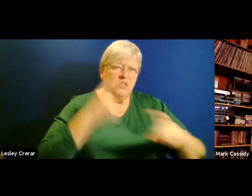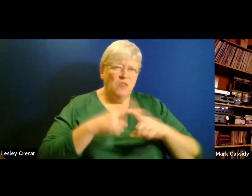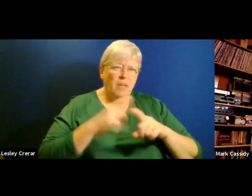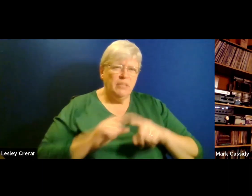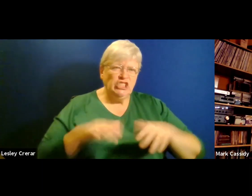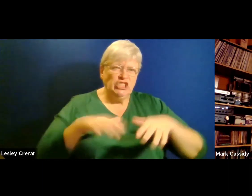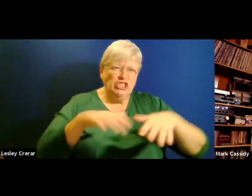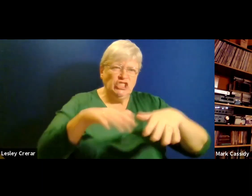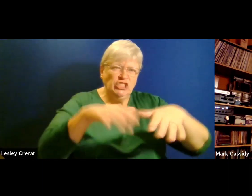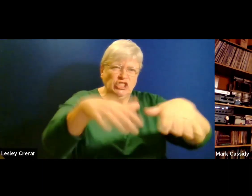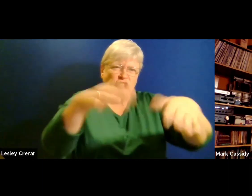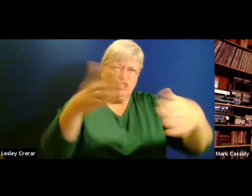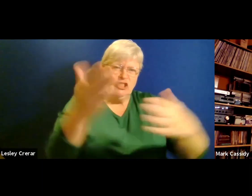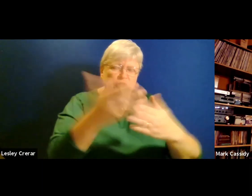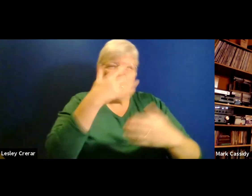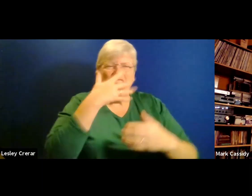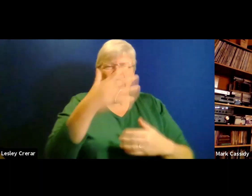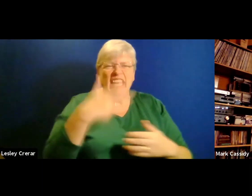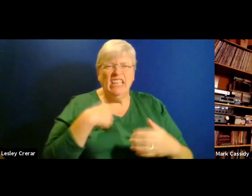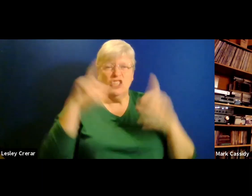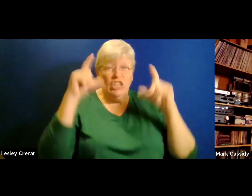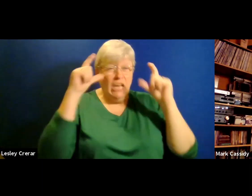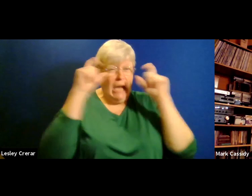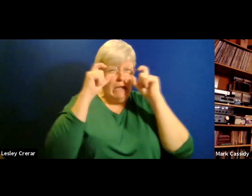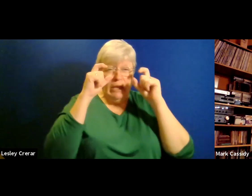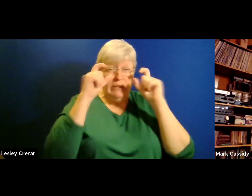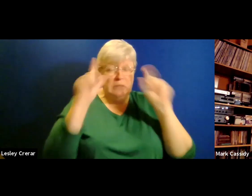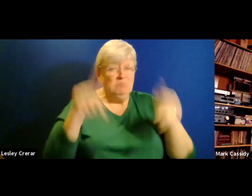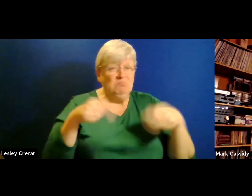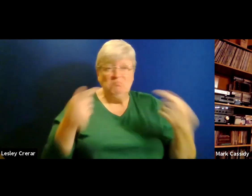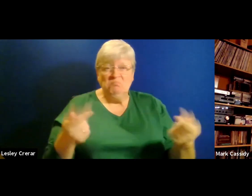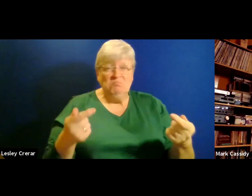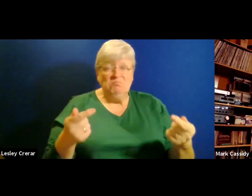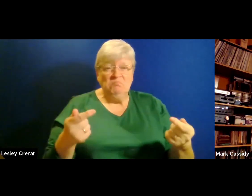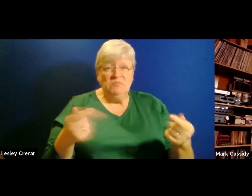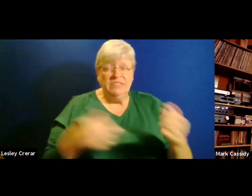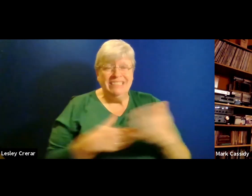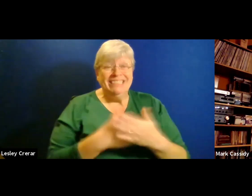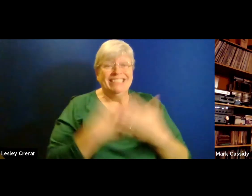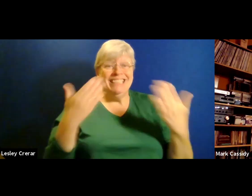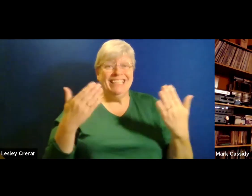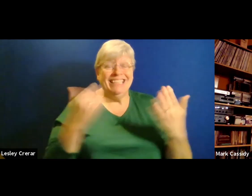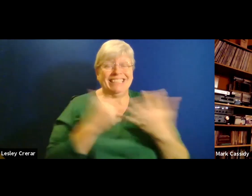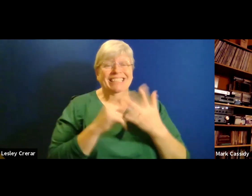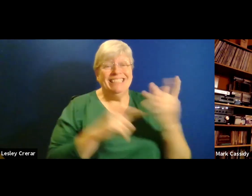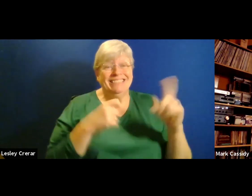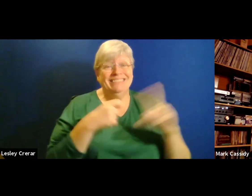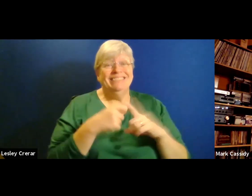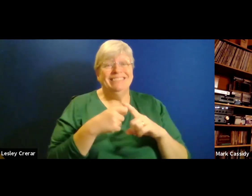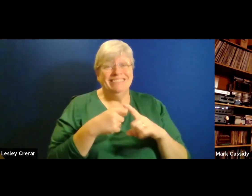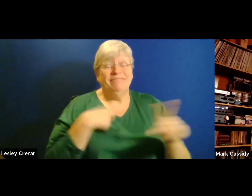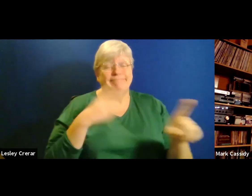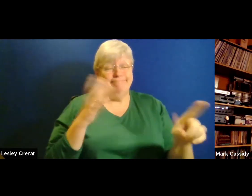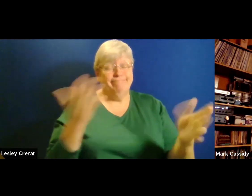meandering, no cataracts in sight. At the delta of days, silk laden, reach the